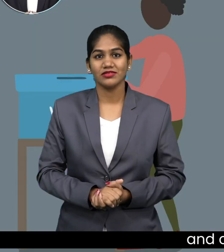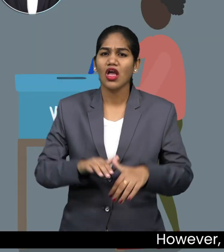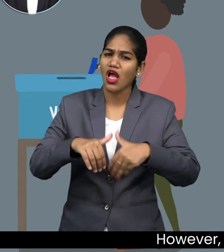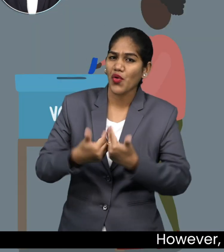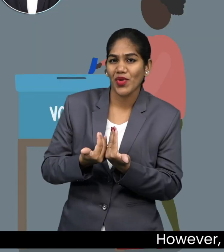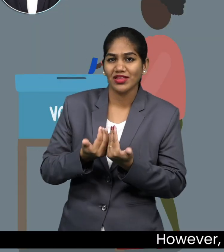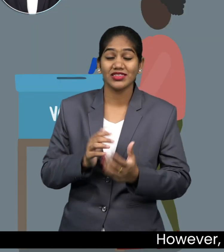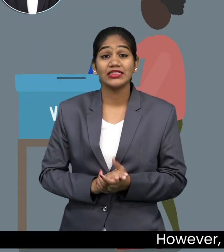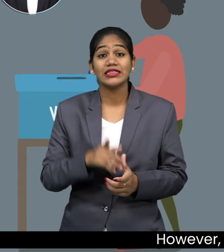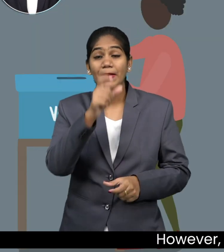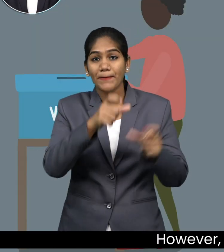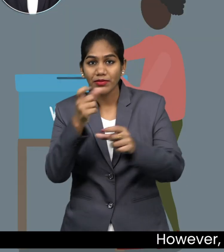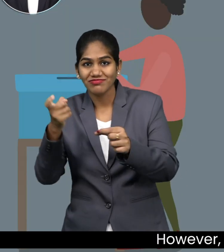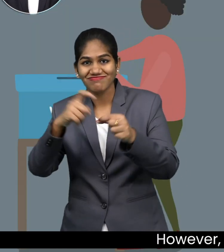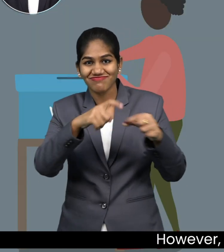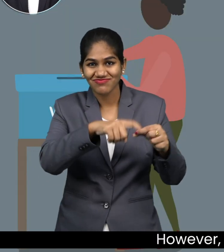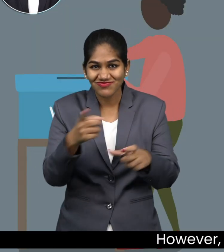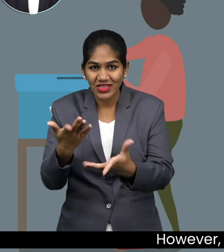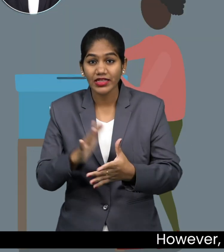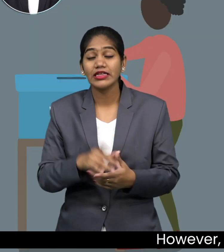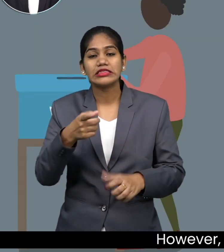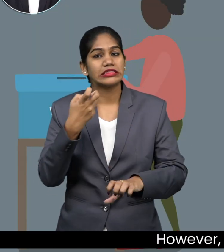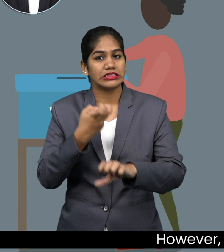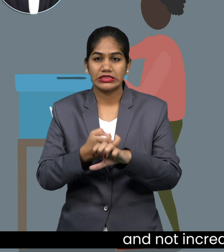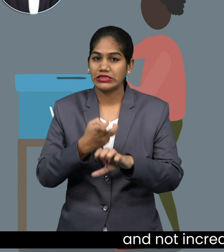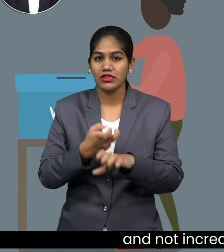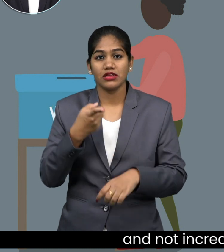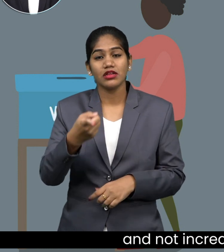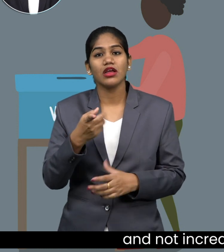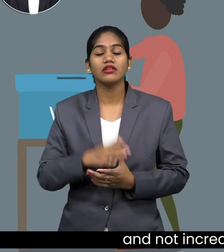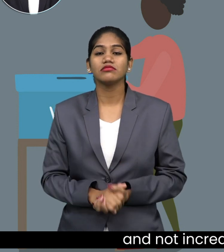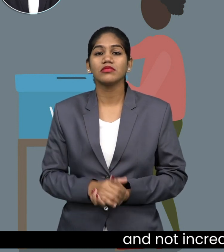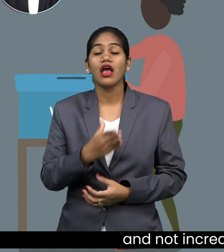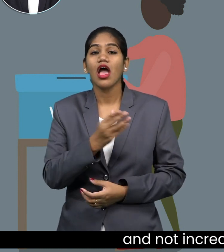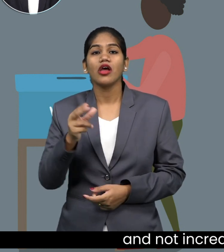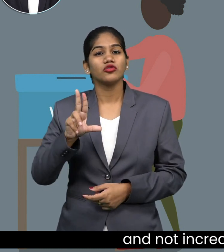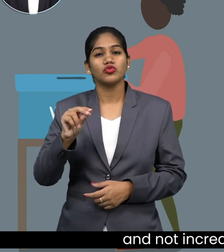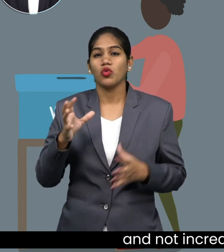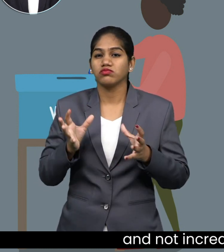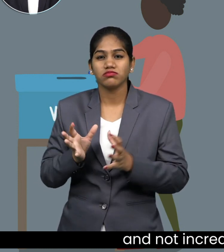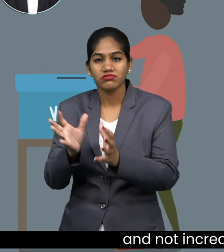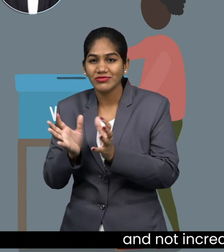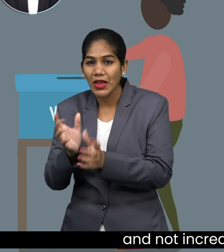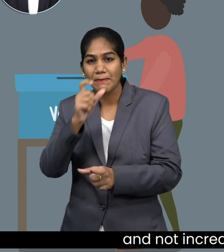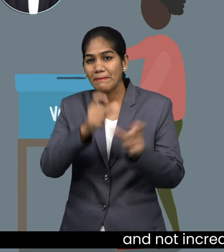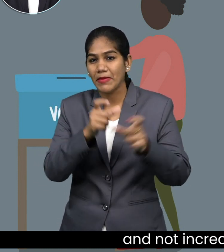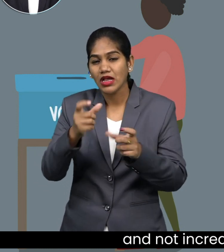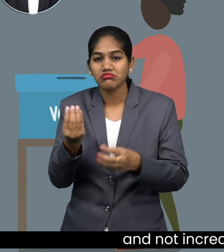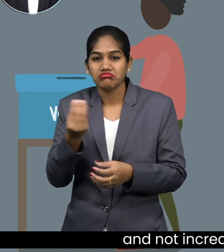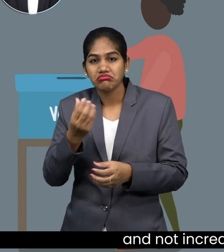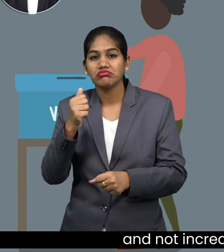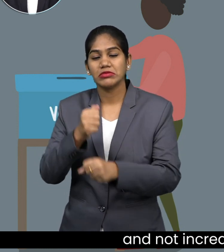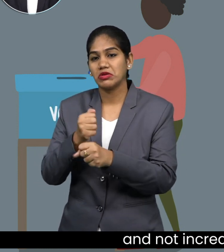However, participation is difficult and not encouraged by some governments. of